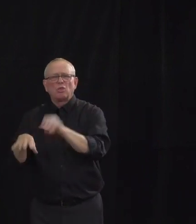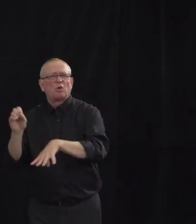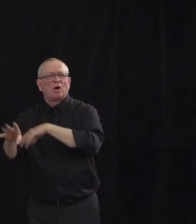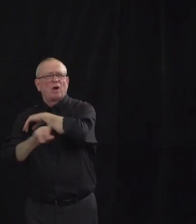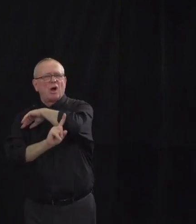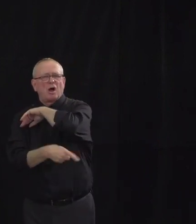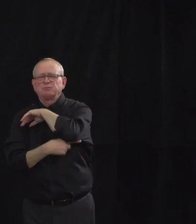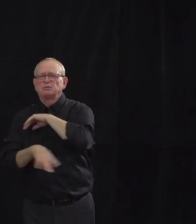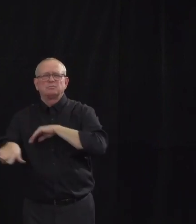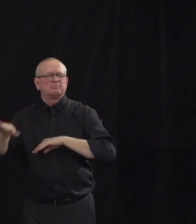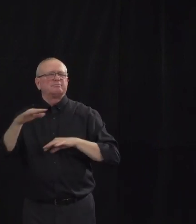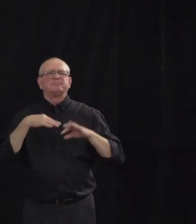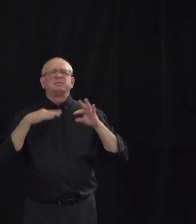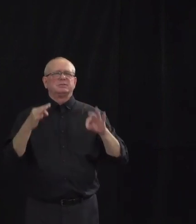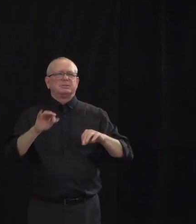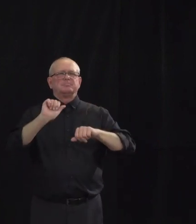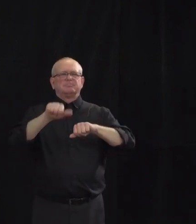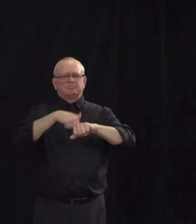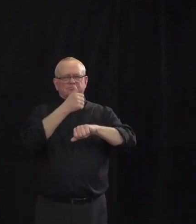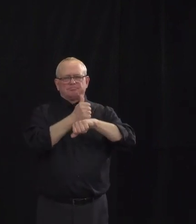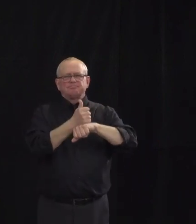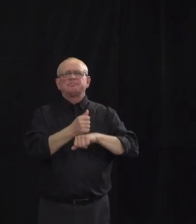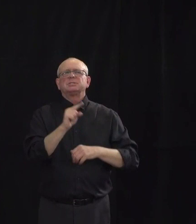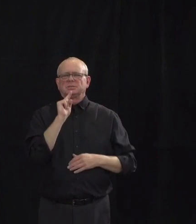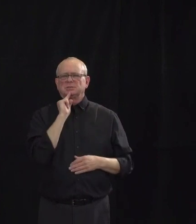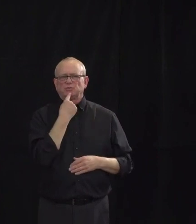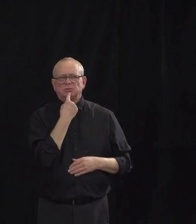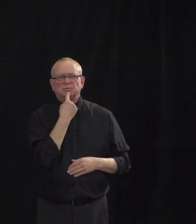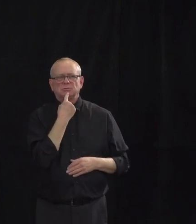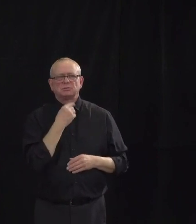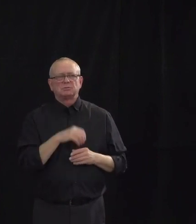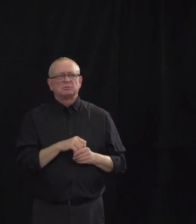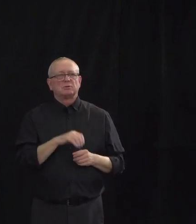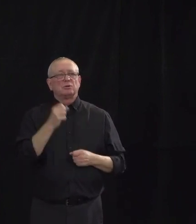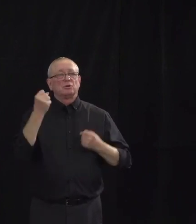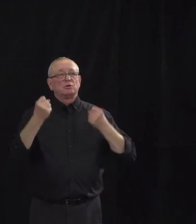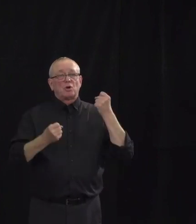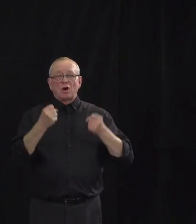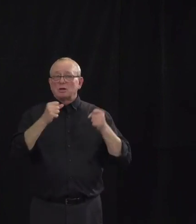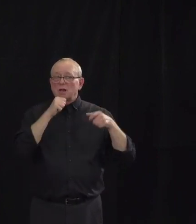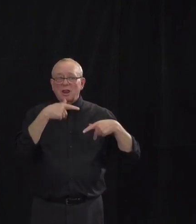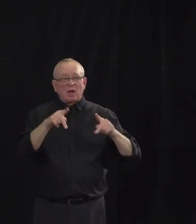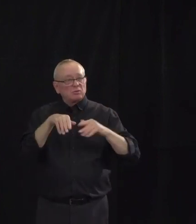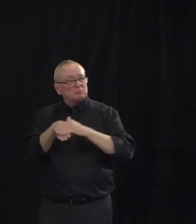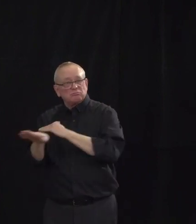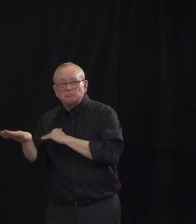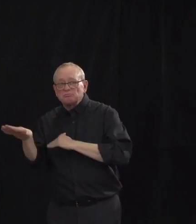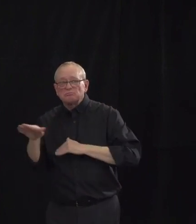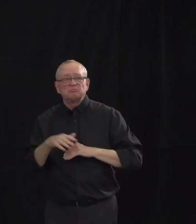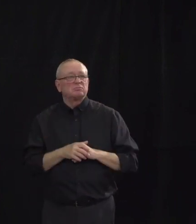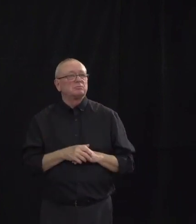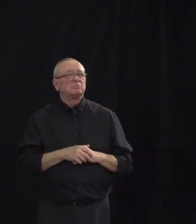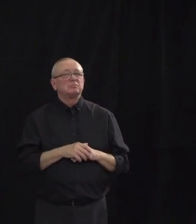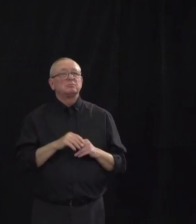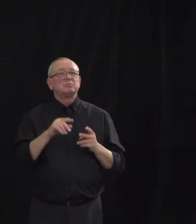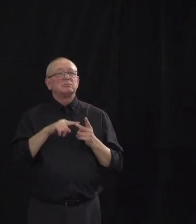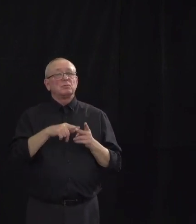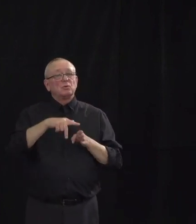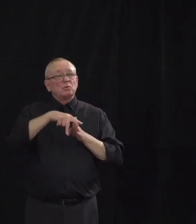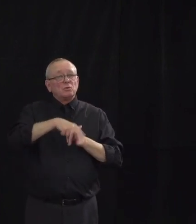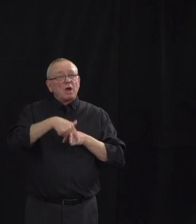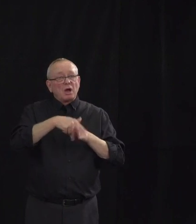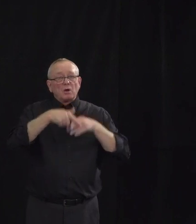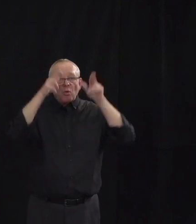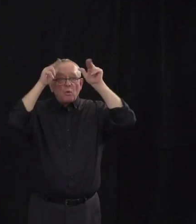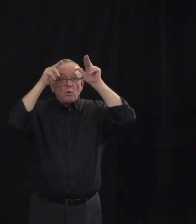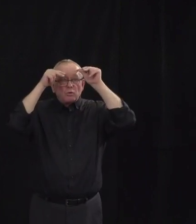ensuring physical distancing. Although cars are not permitted, horseback riding and off-highway vehicle use are still permitted where it is